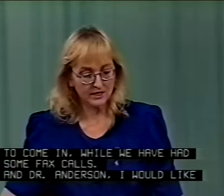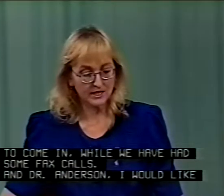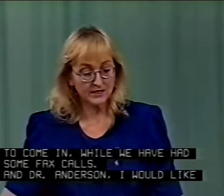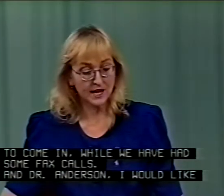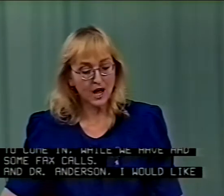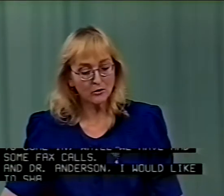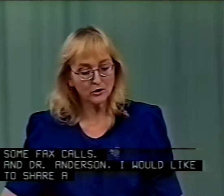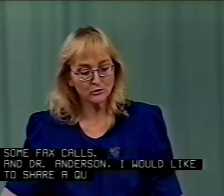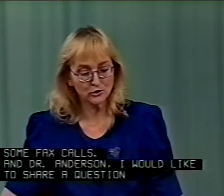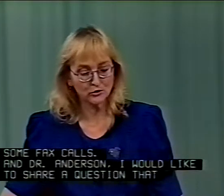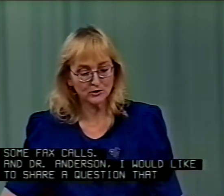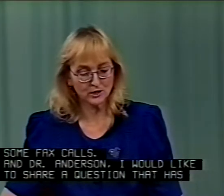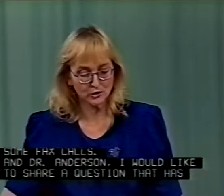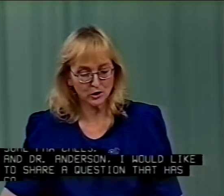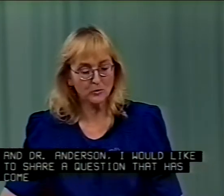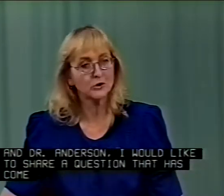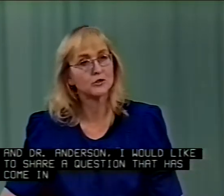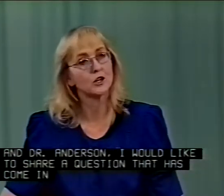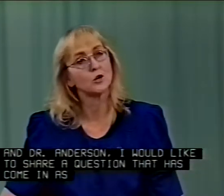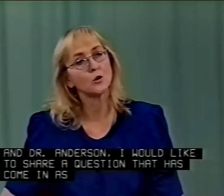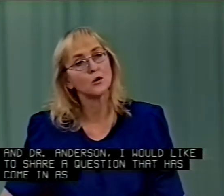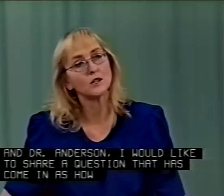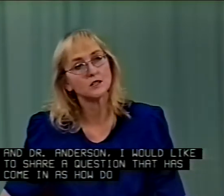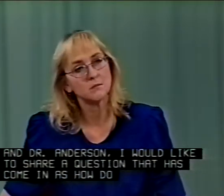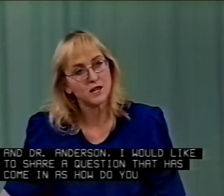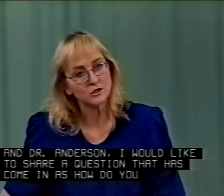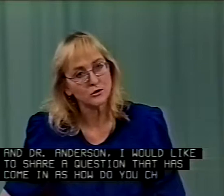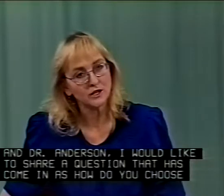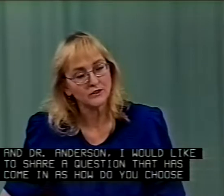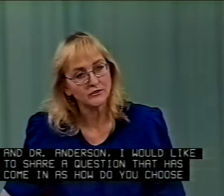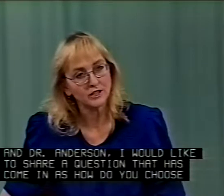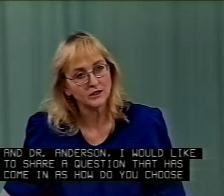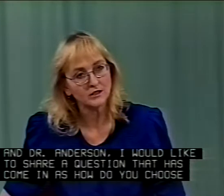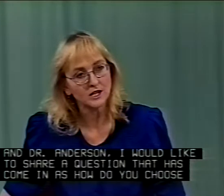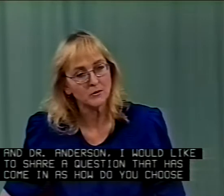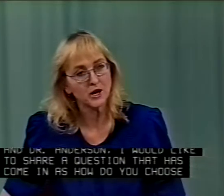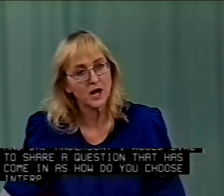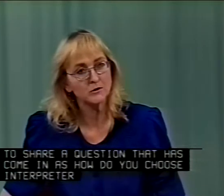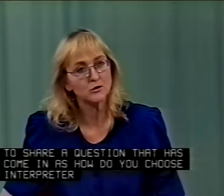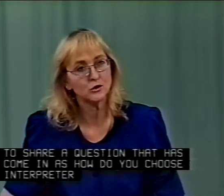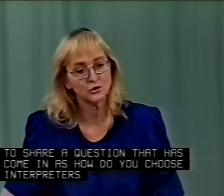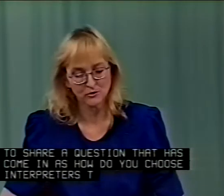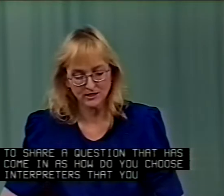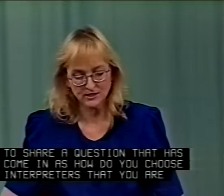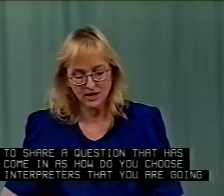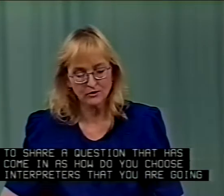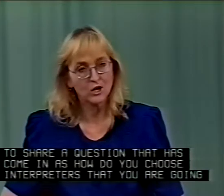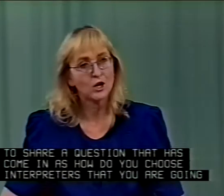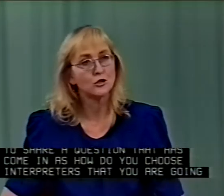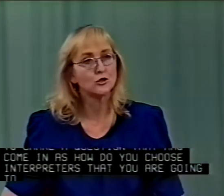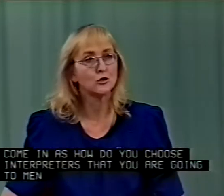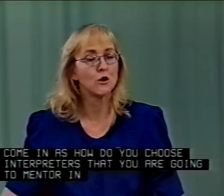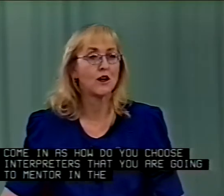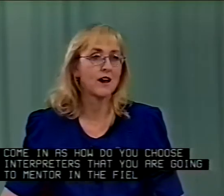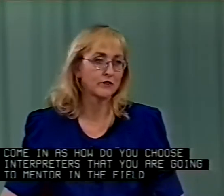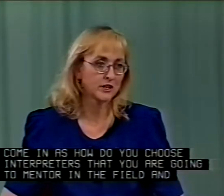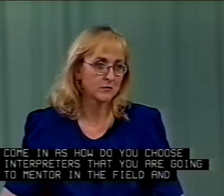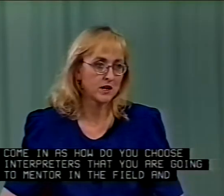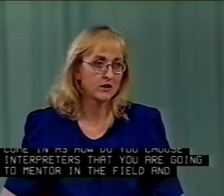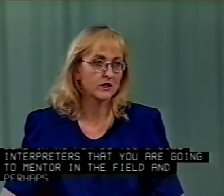is, how do you choose interpreters that you're going to mentor in the field? And perhaps you could address that to African American